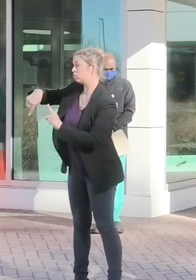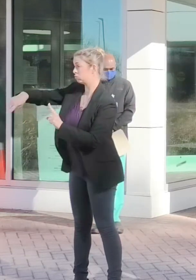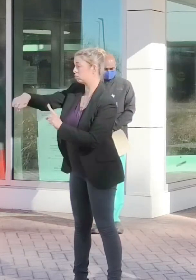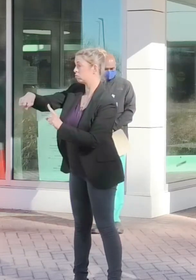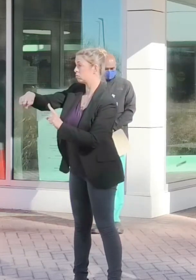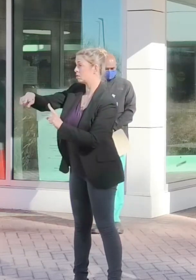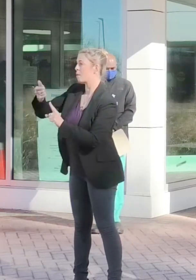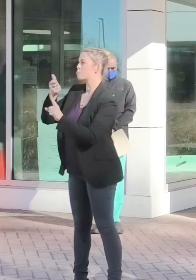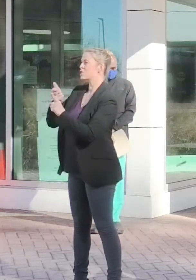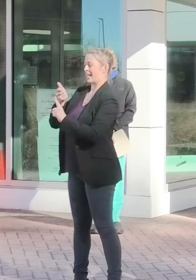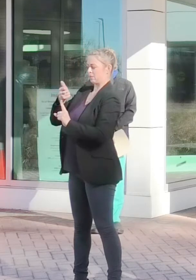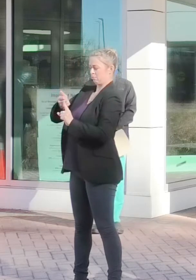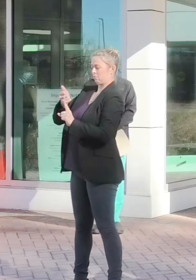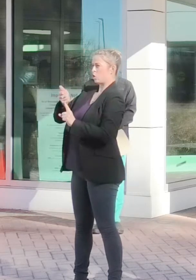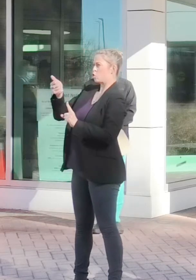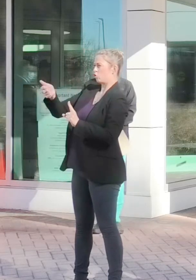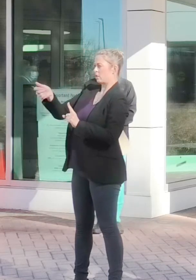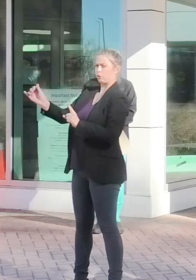it protects you.